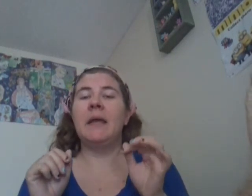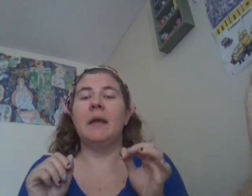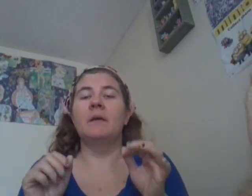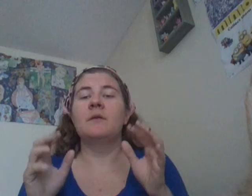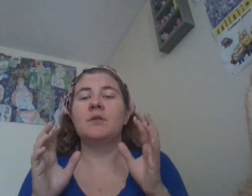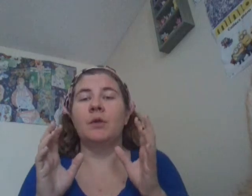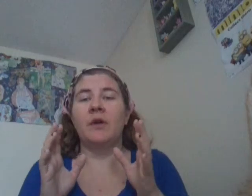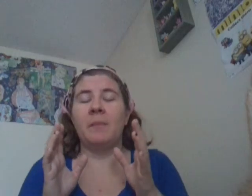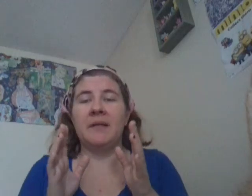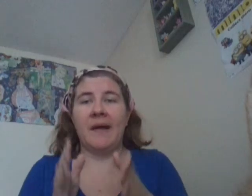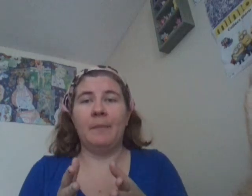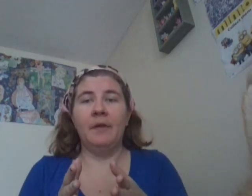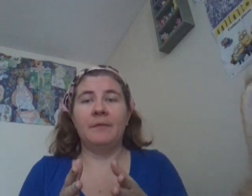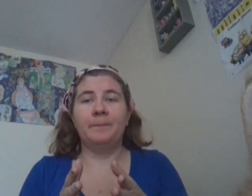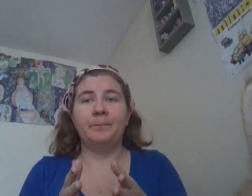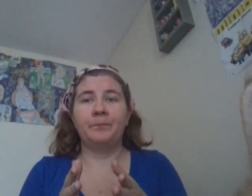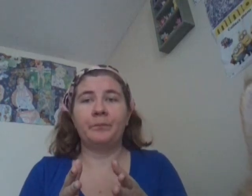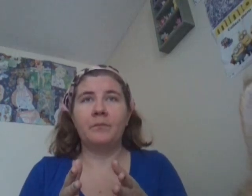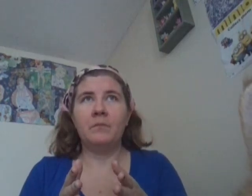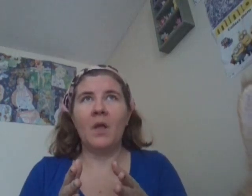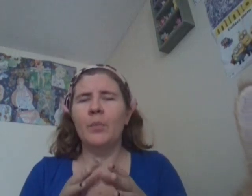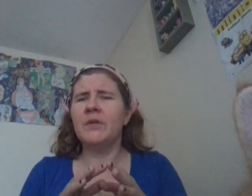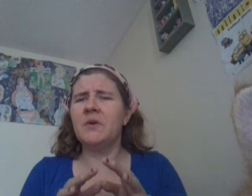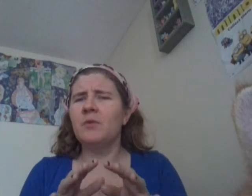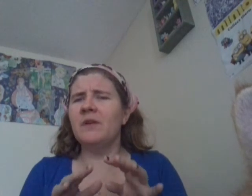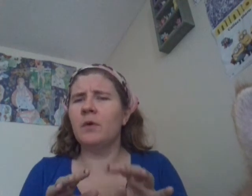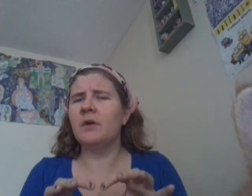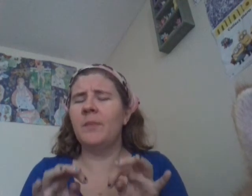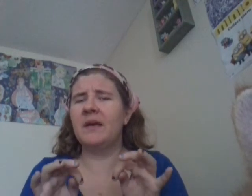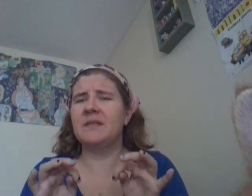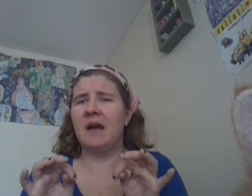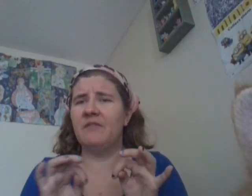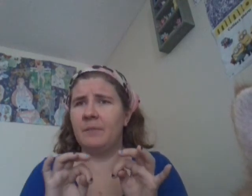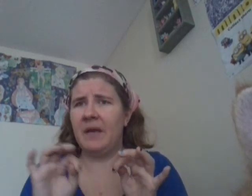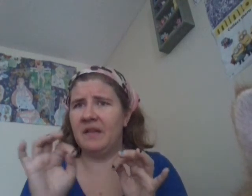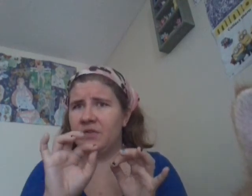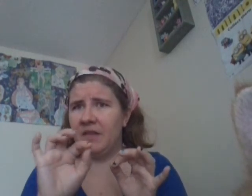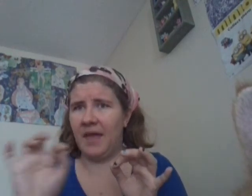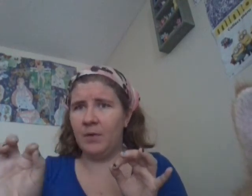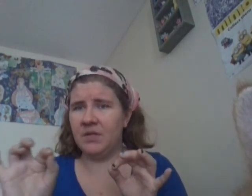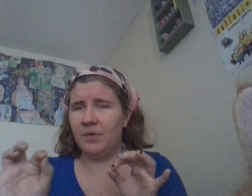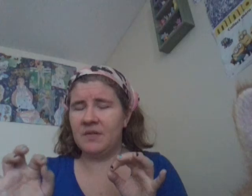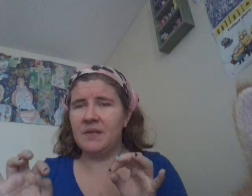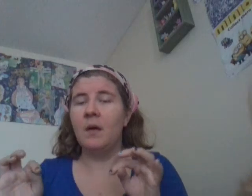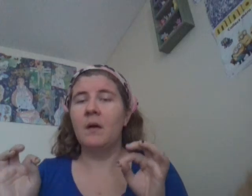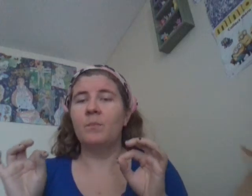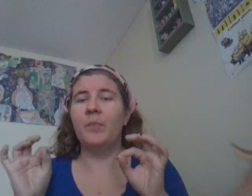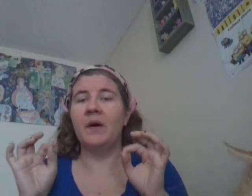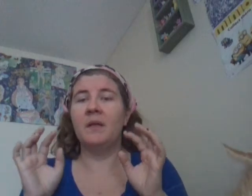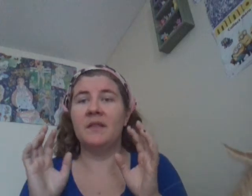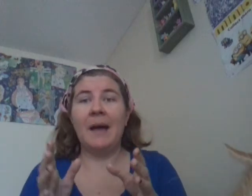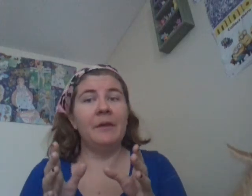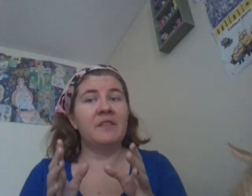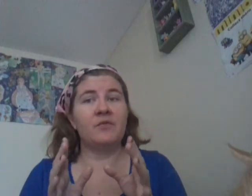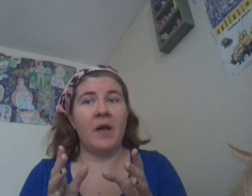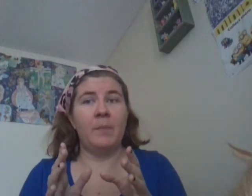need to look at my tablet. Books don't really work because you have to pay attention to the language in the books. But the tablet is great